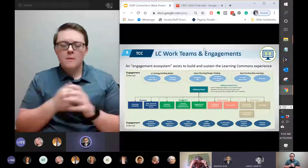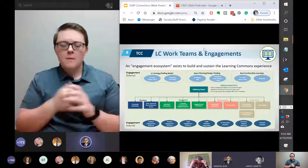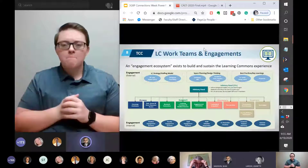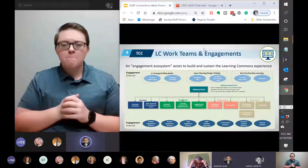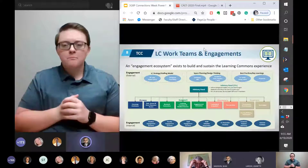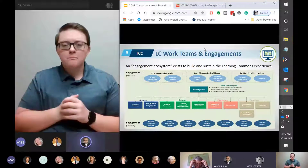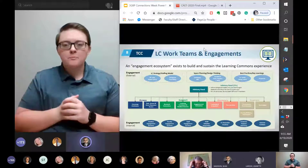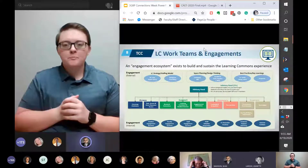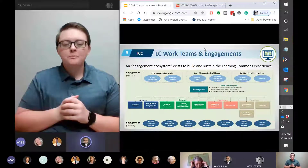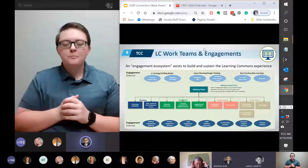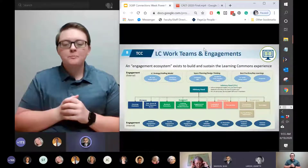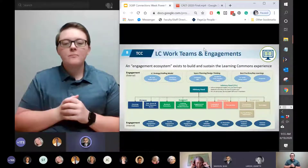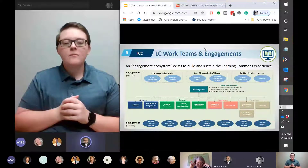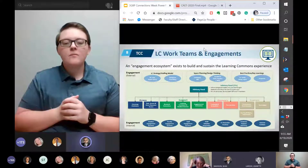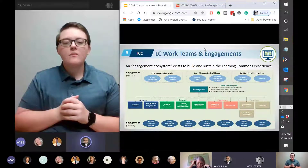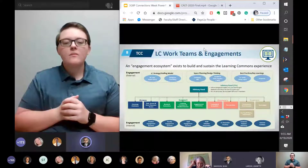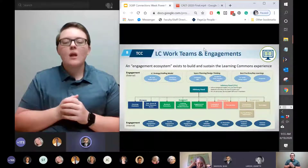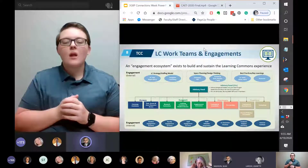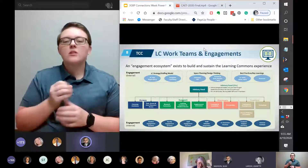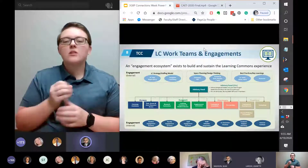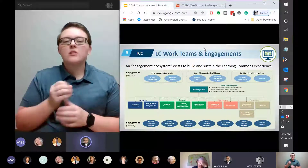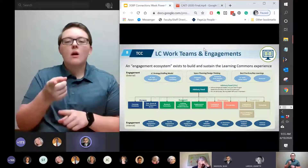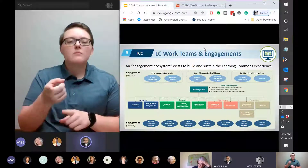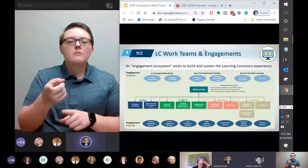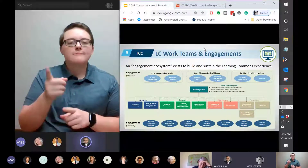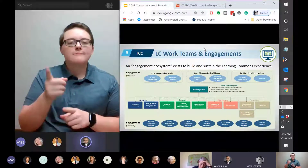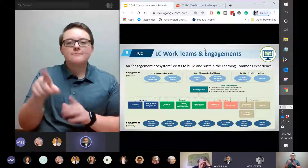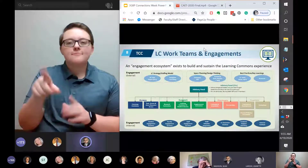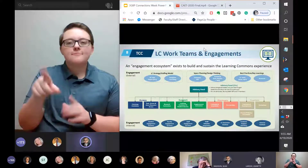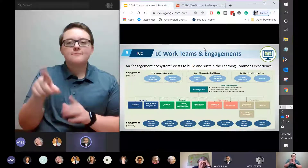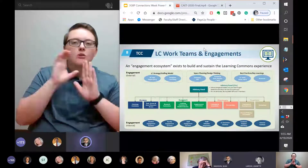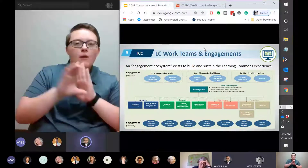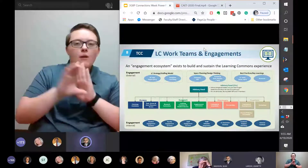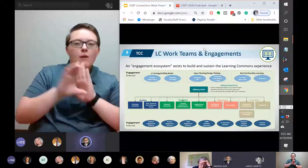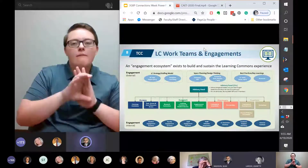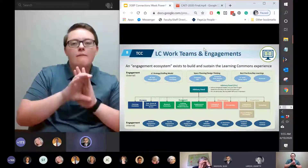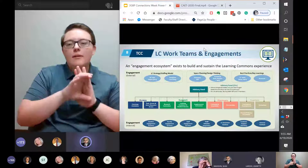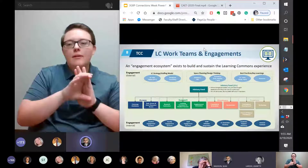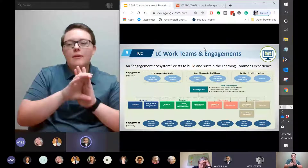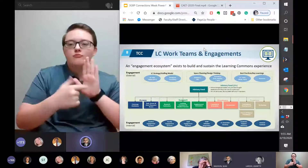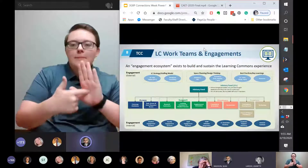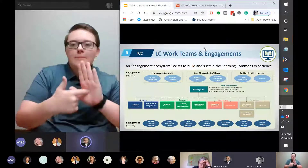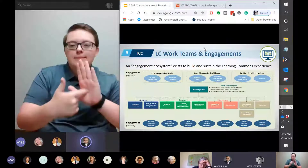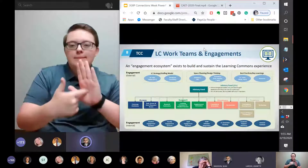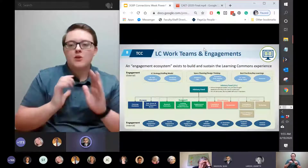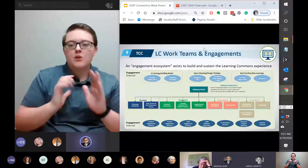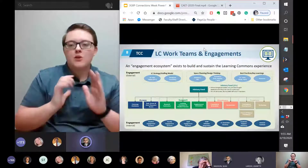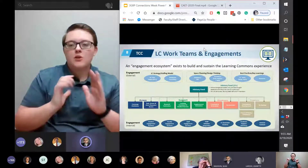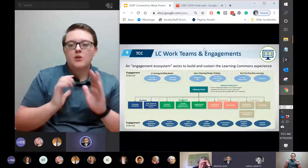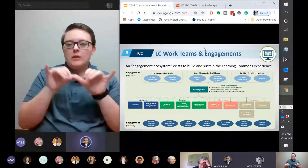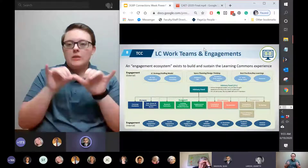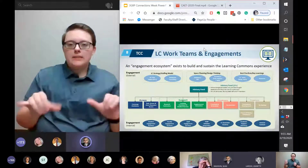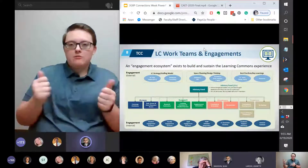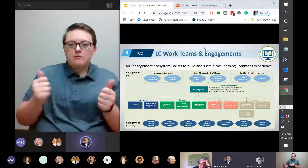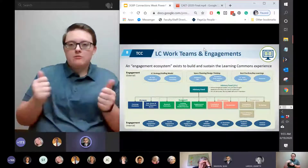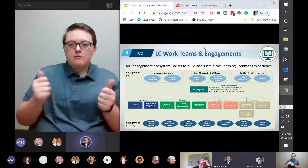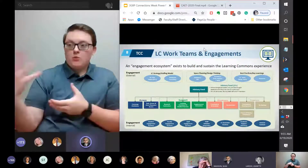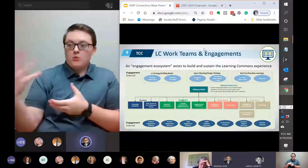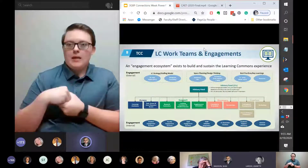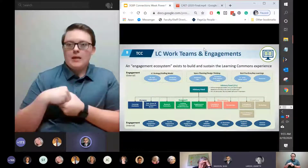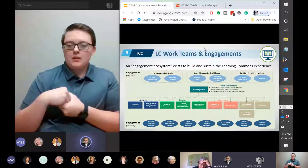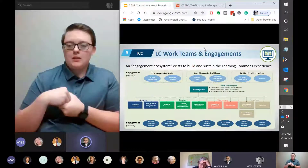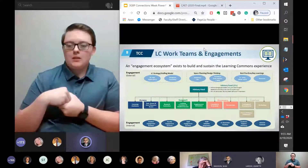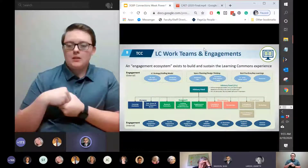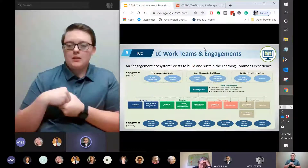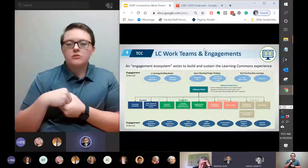So here is just a graphic representation of the system of engagement that's been used to